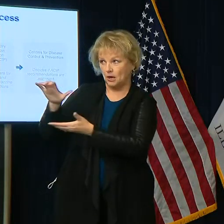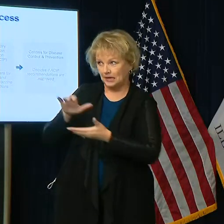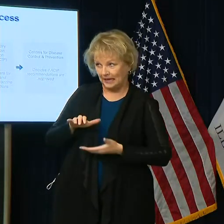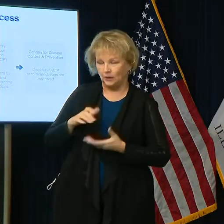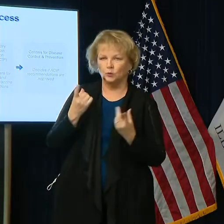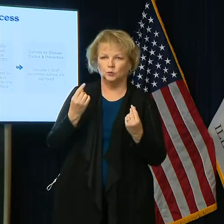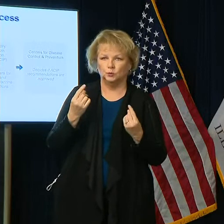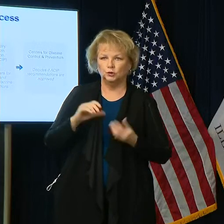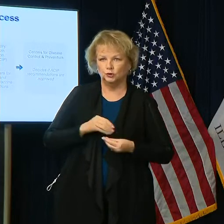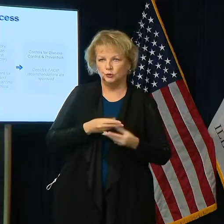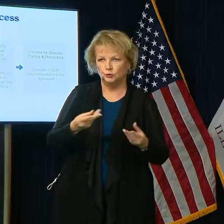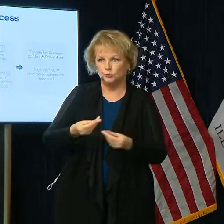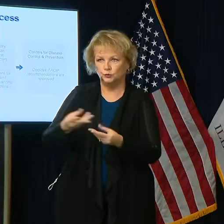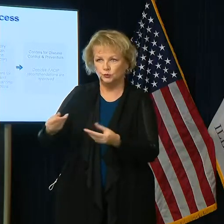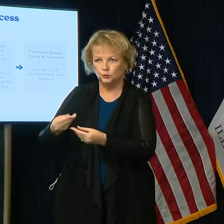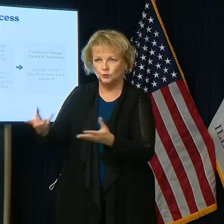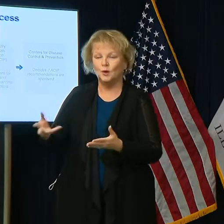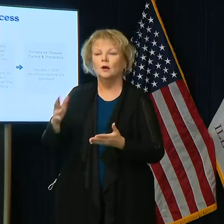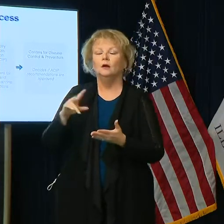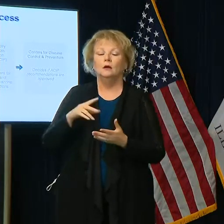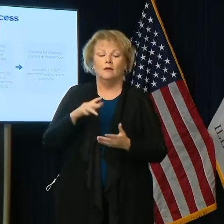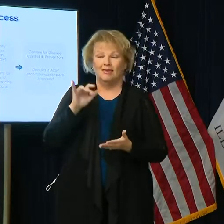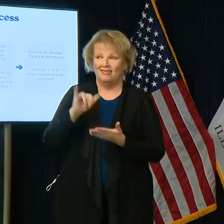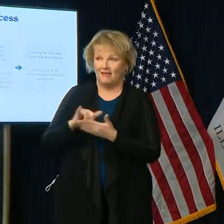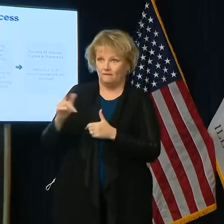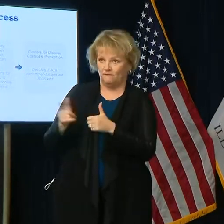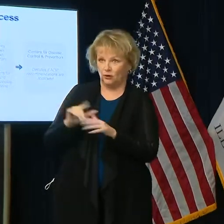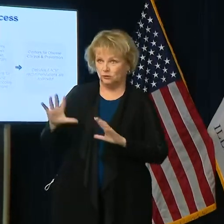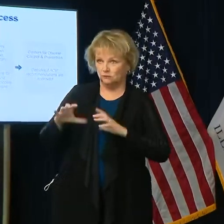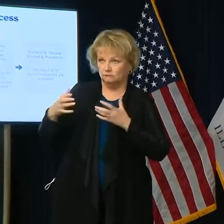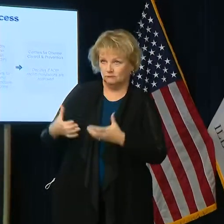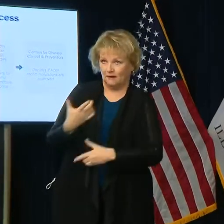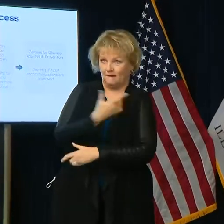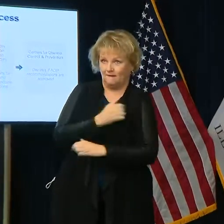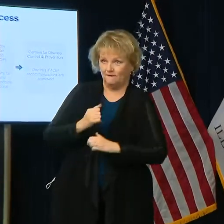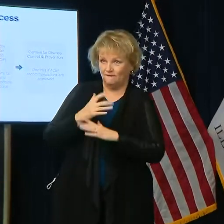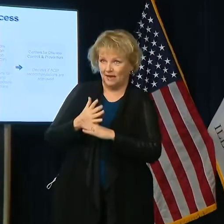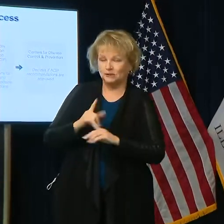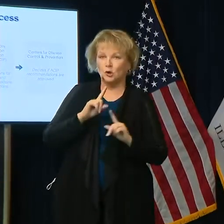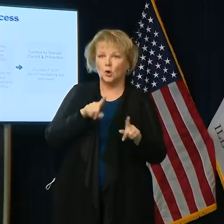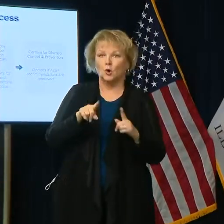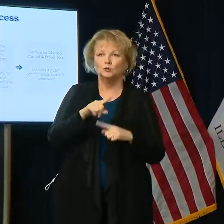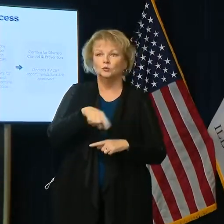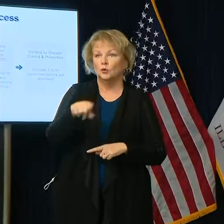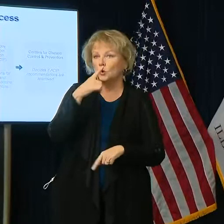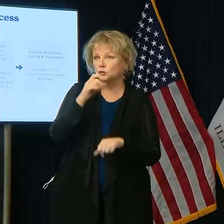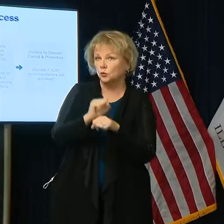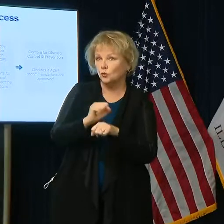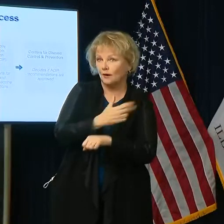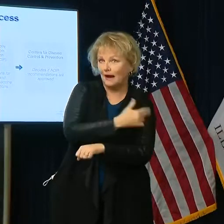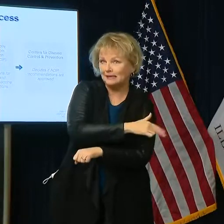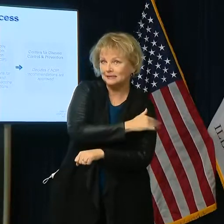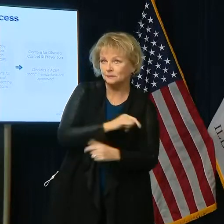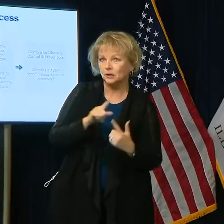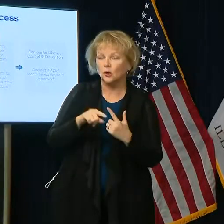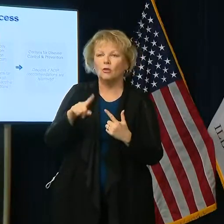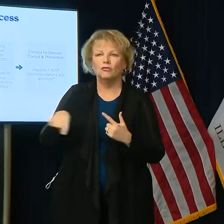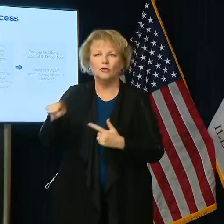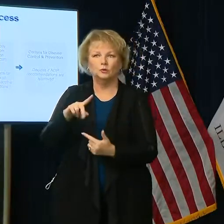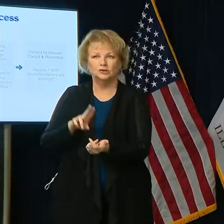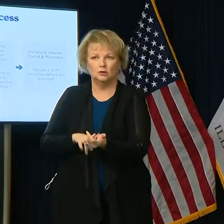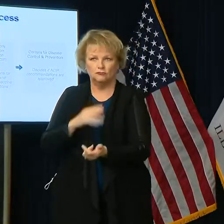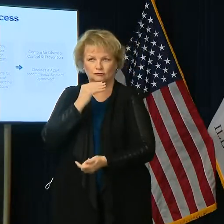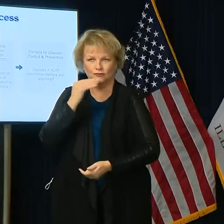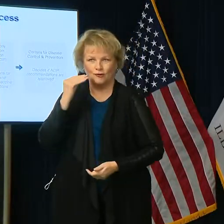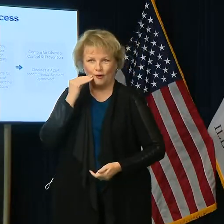the vaccine, which is going to healthcare workers and long-term care facilities. And we will rely upon